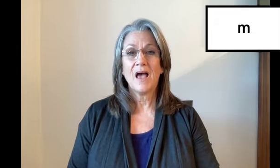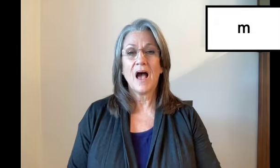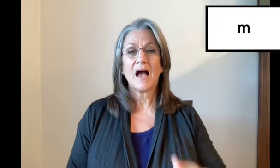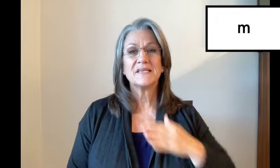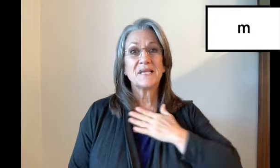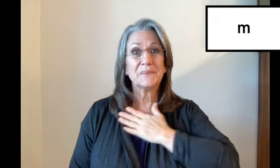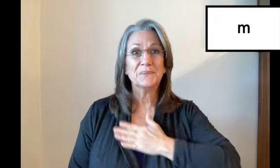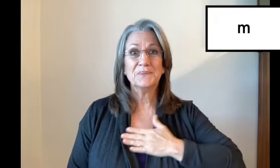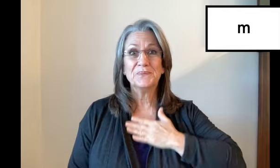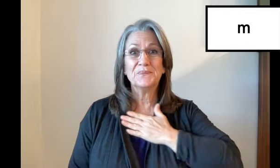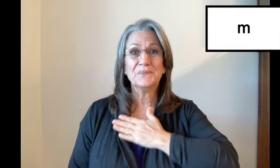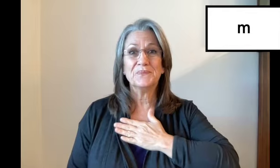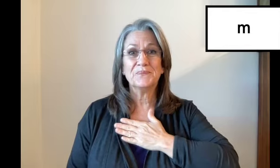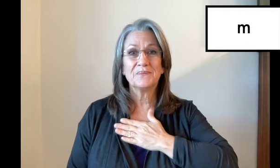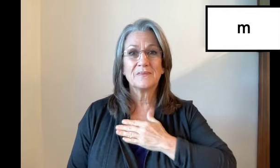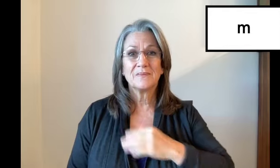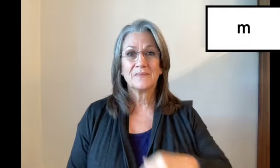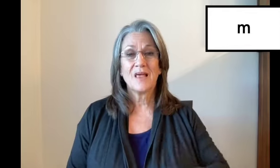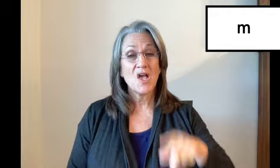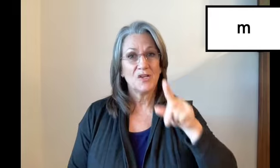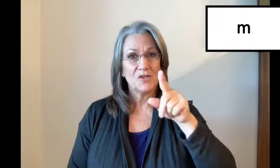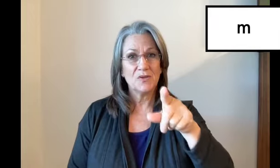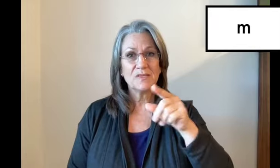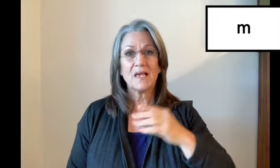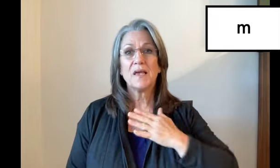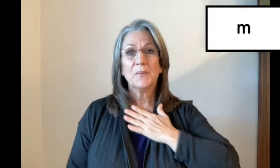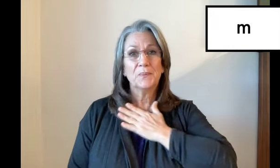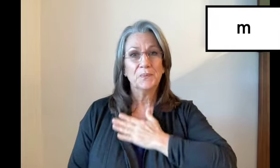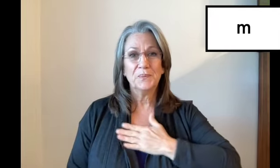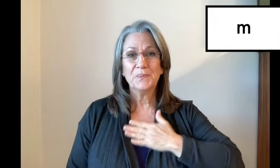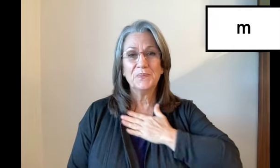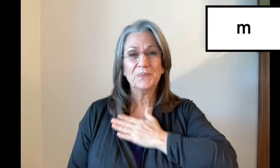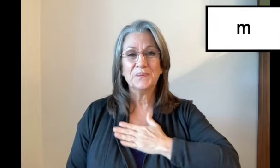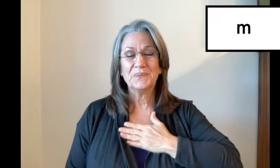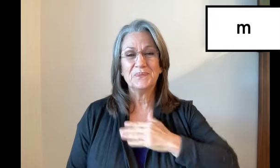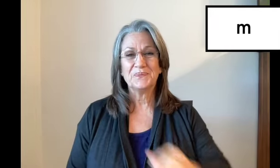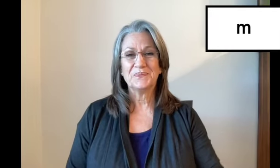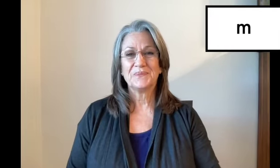I say mmm. You say mmm.